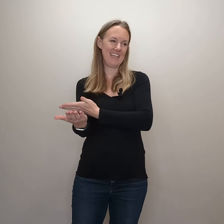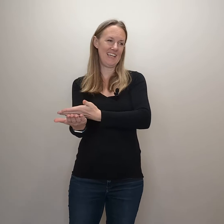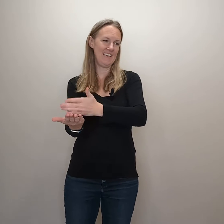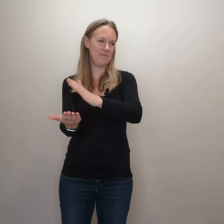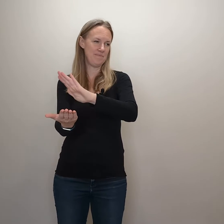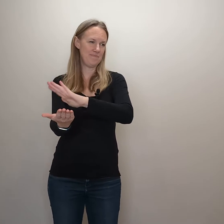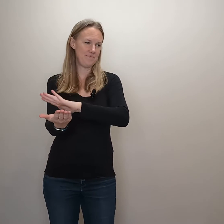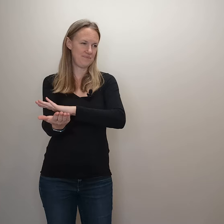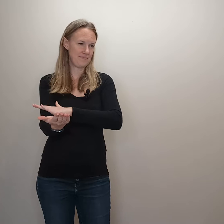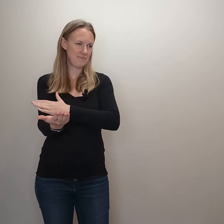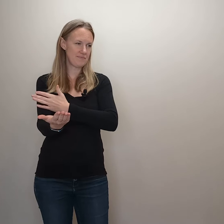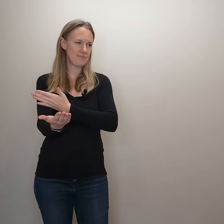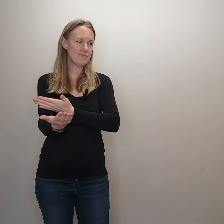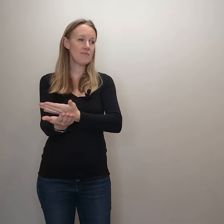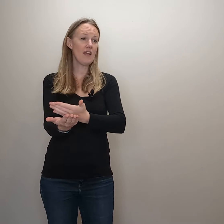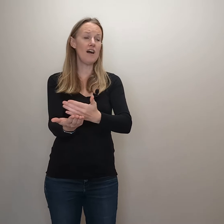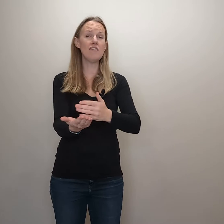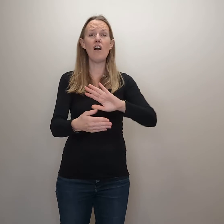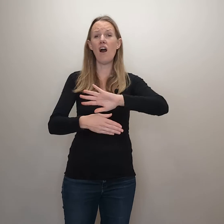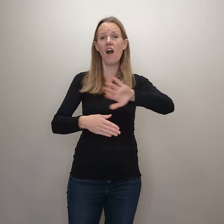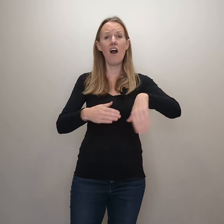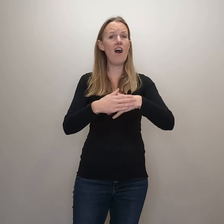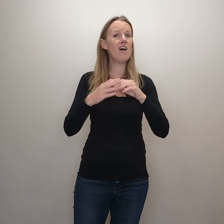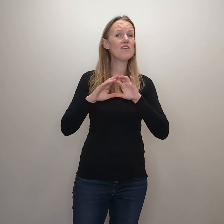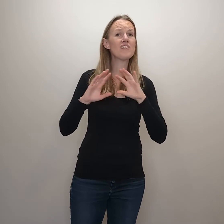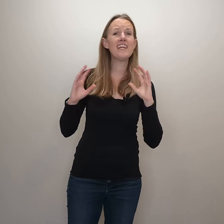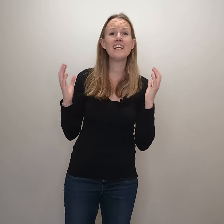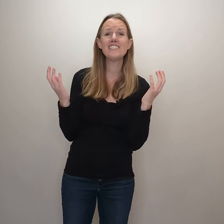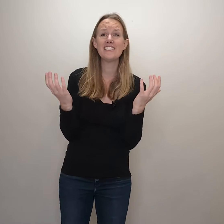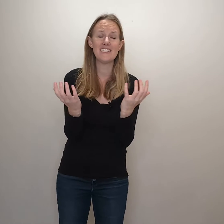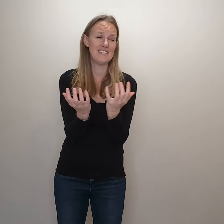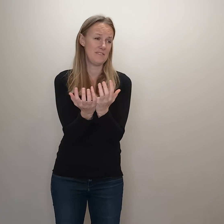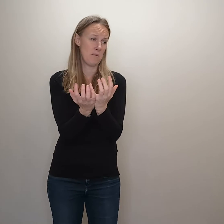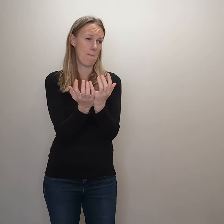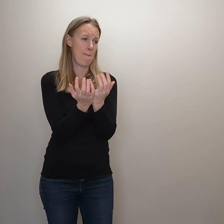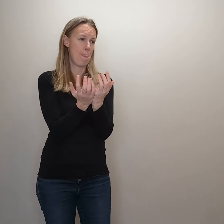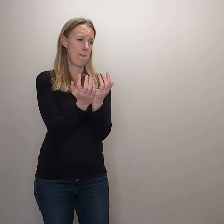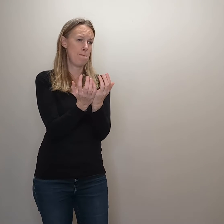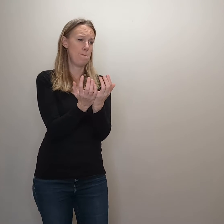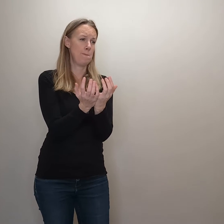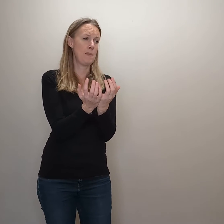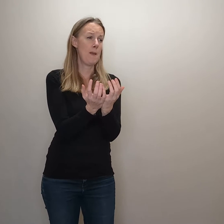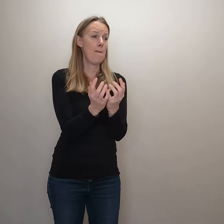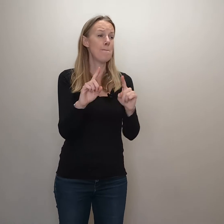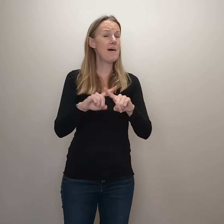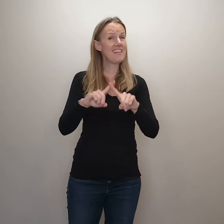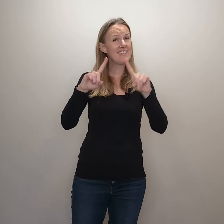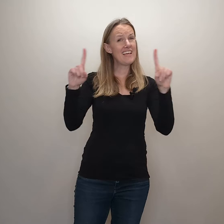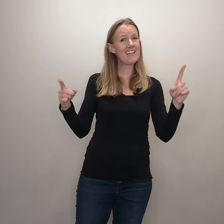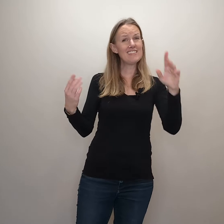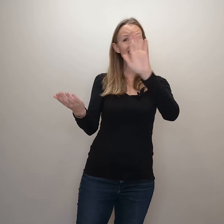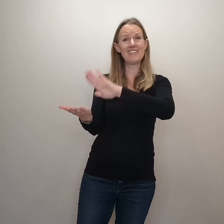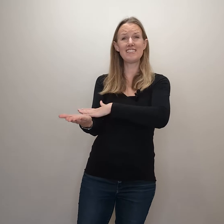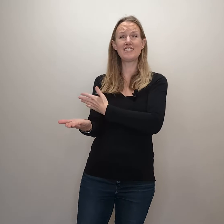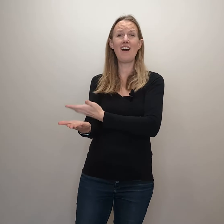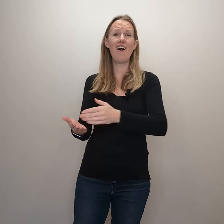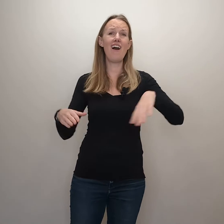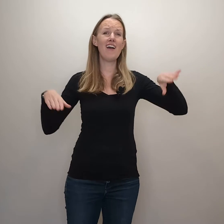melody of all creation, but there's a song